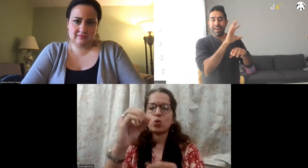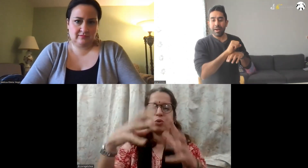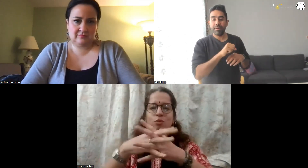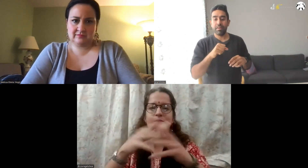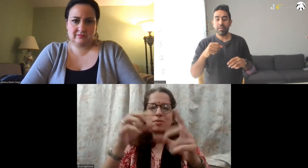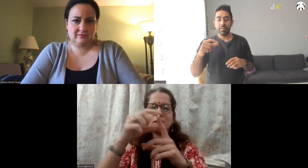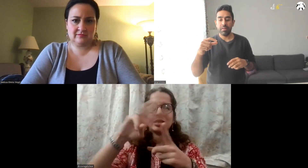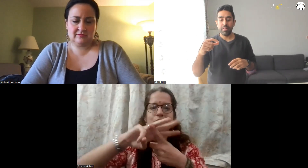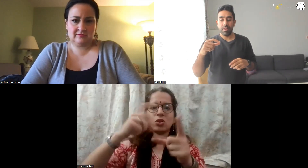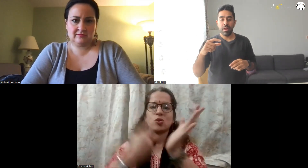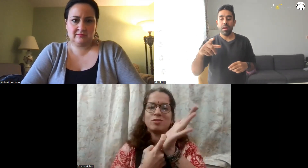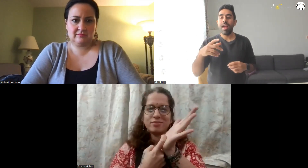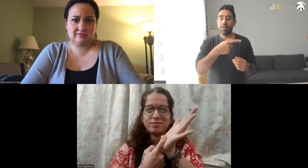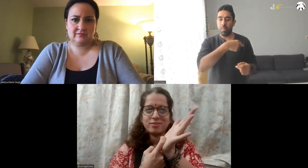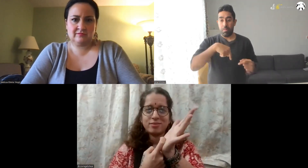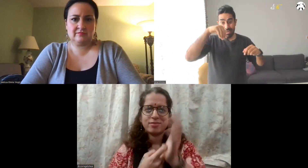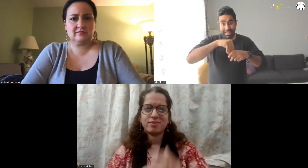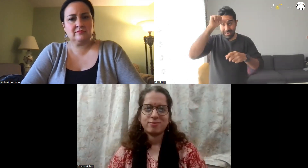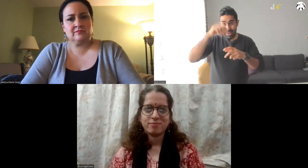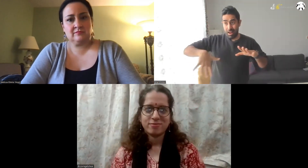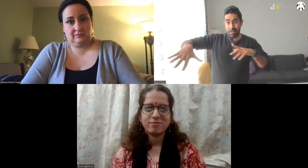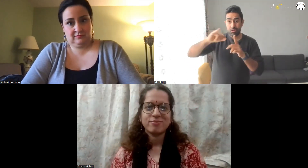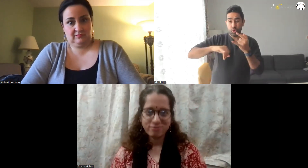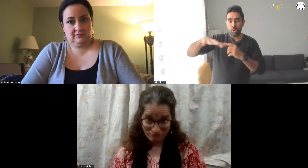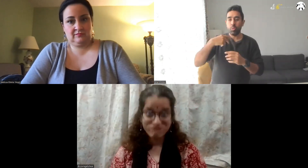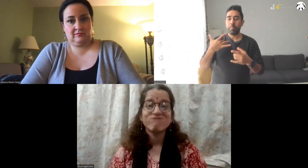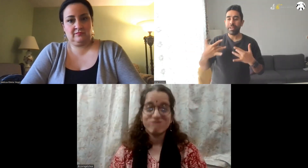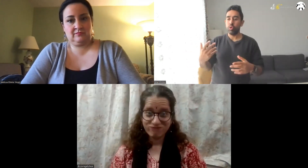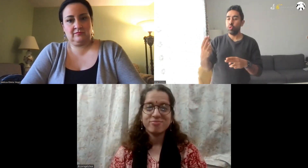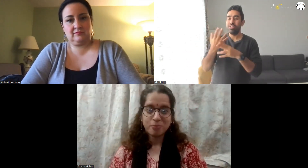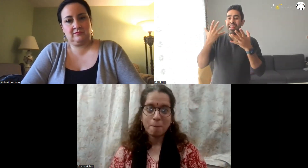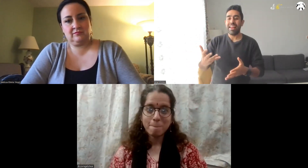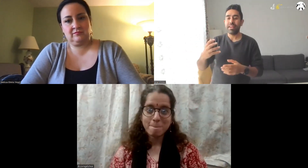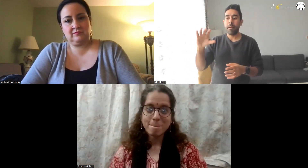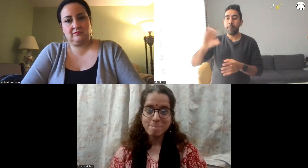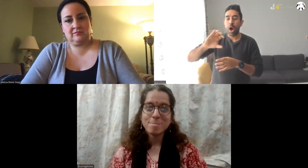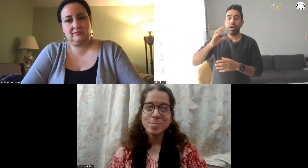The kind of habit, which they have, like using powder,